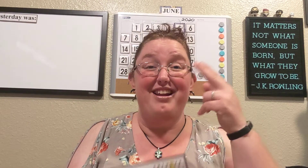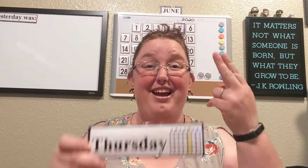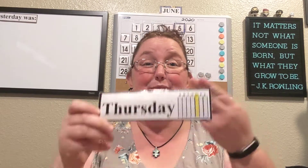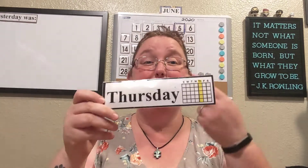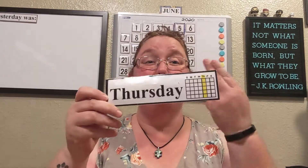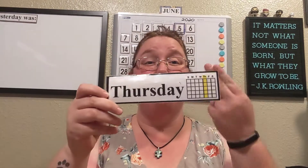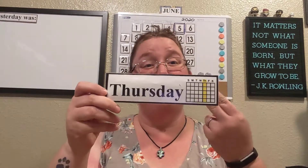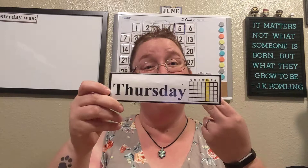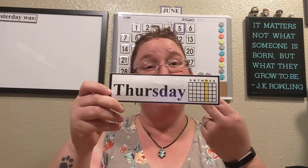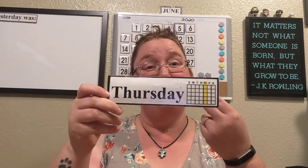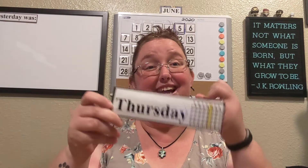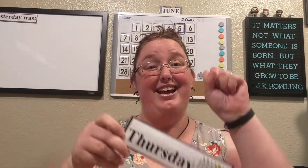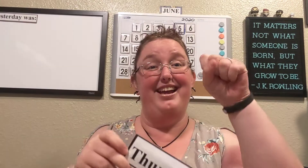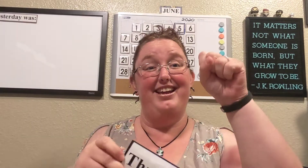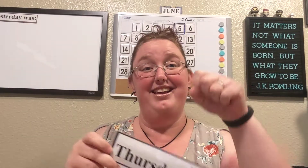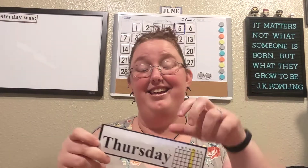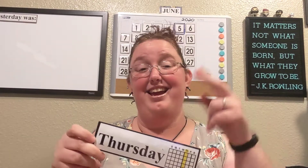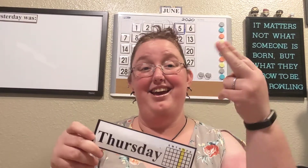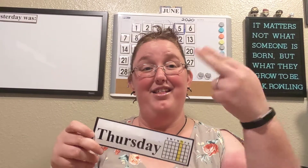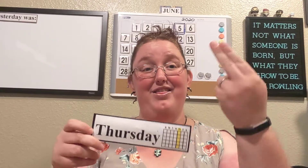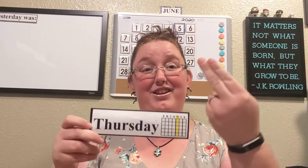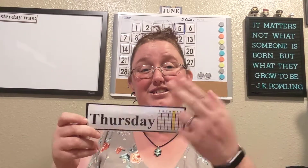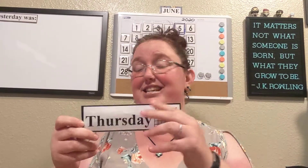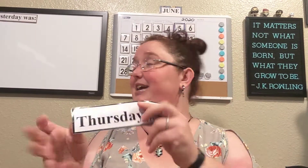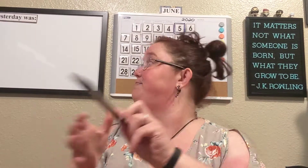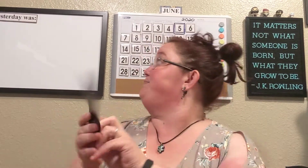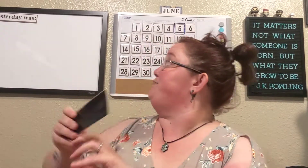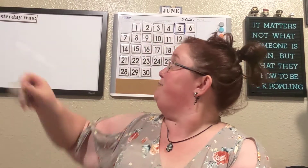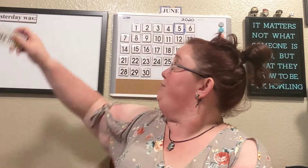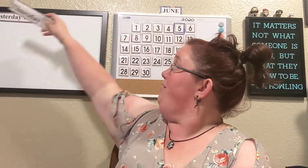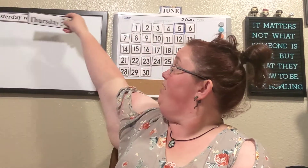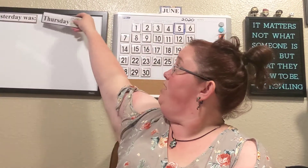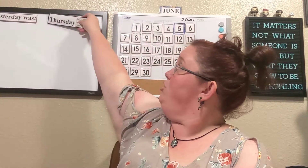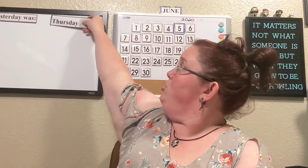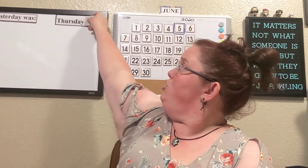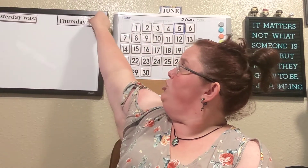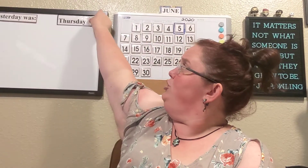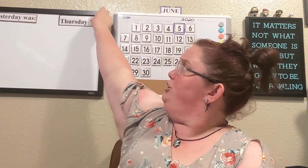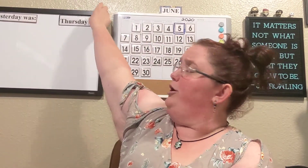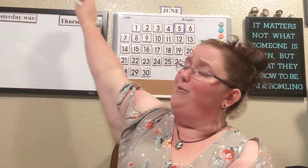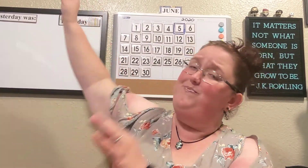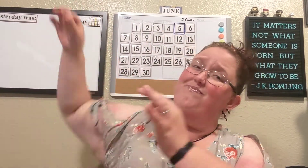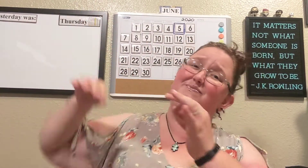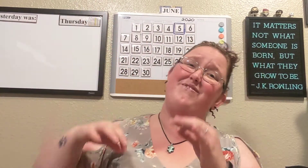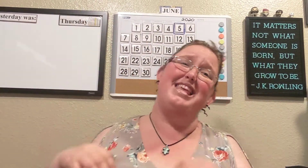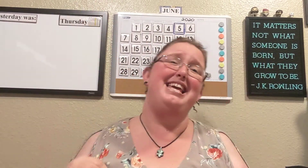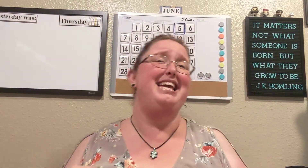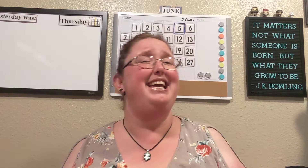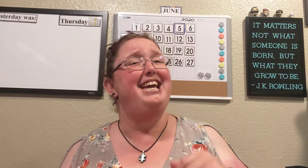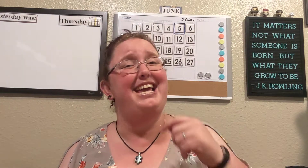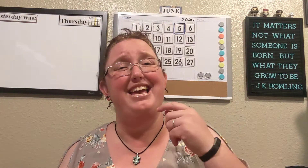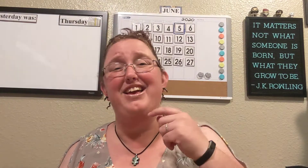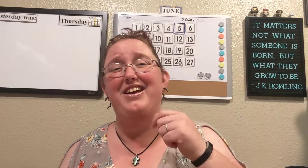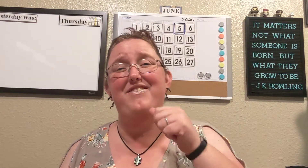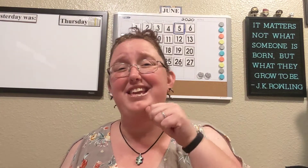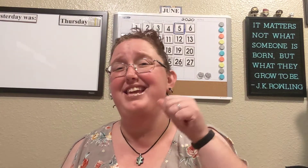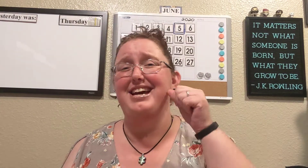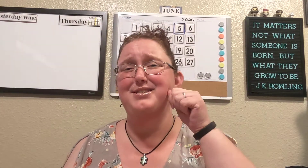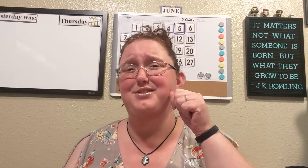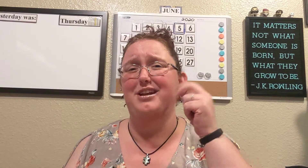Yesterday was Thursday. Yeah, Thursday. So, if yesterday